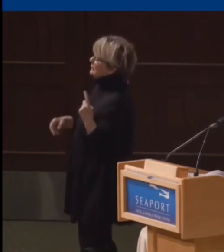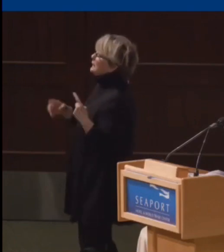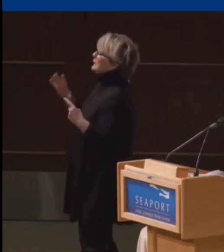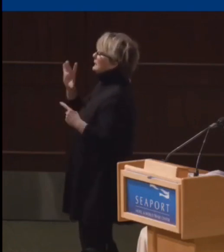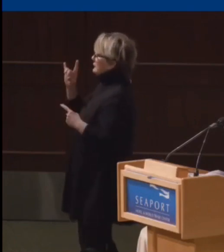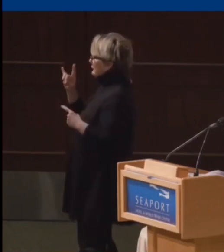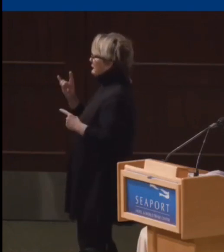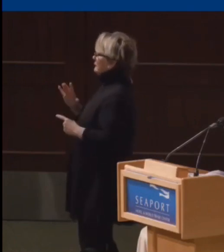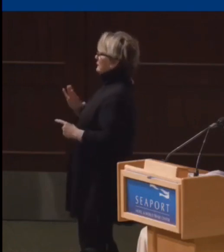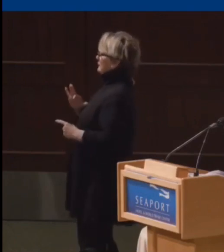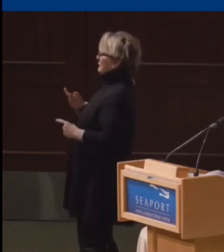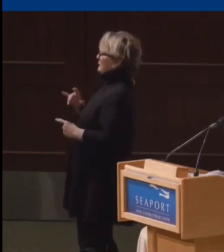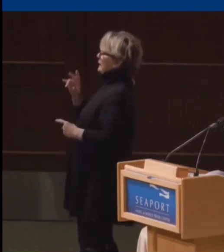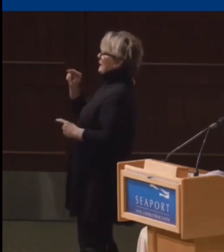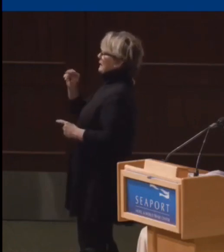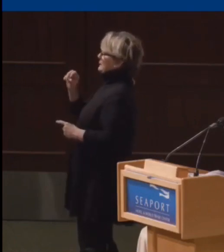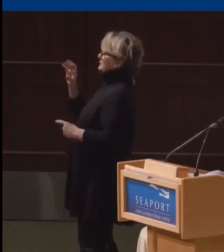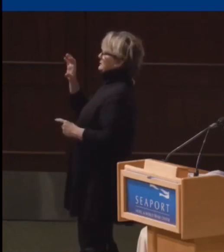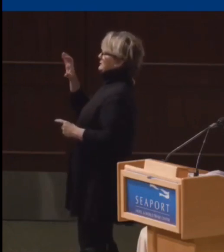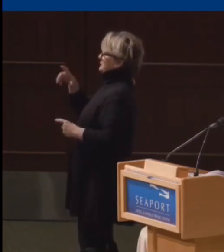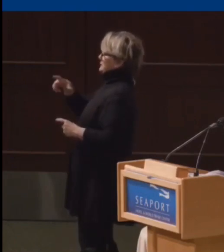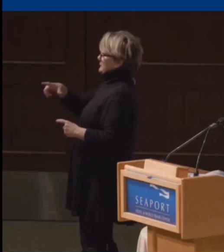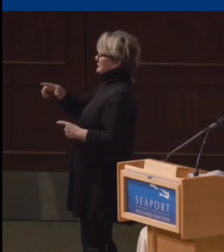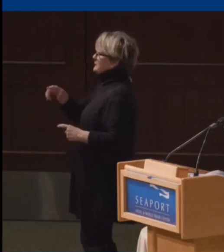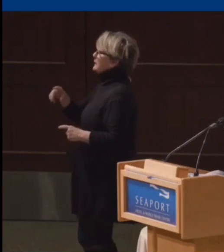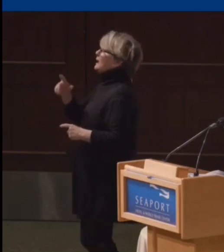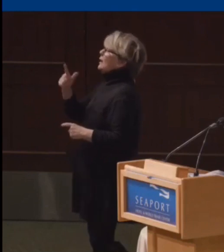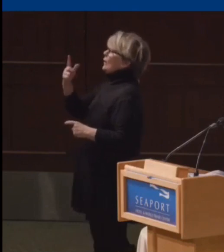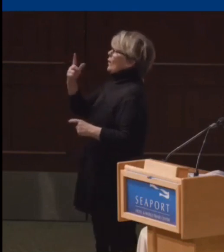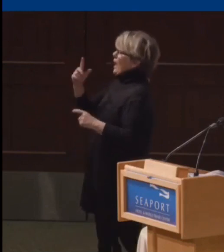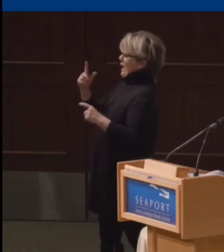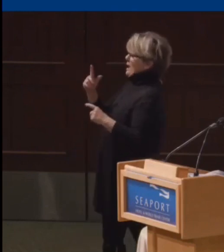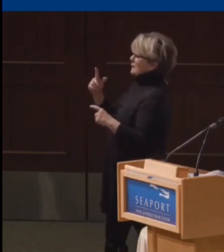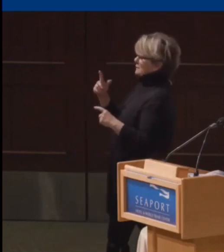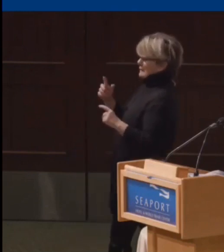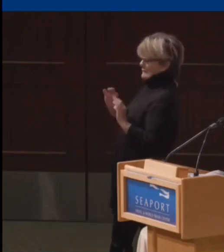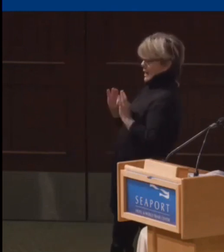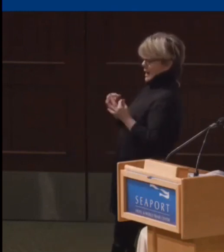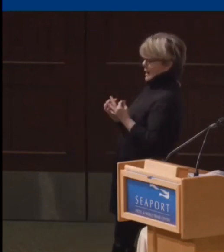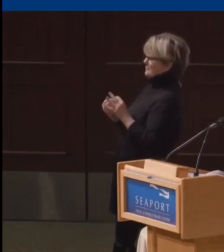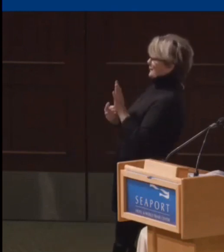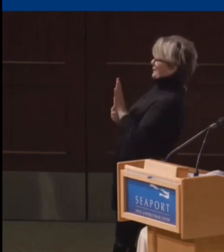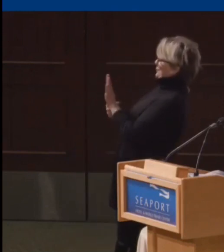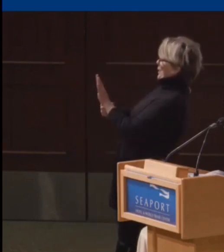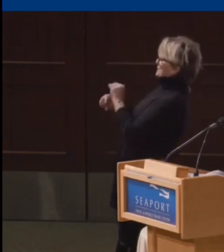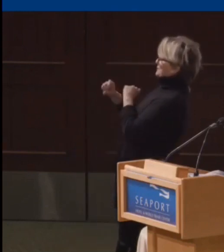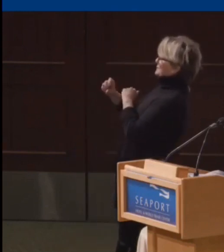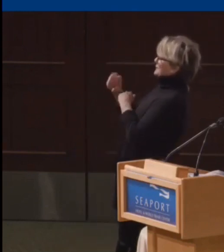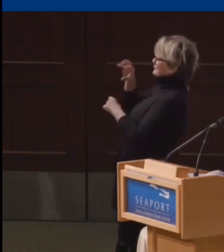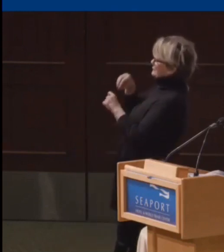NECC, so our family was one of a few featured in an NECC promo video.